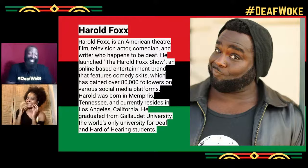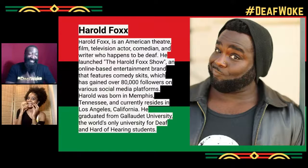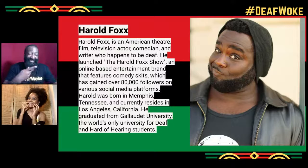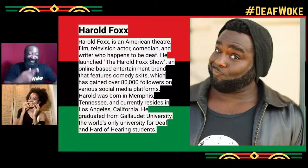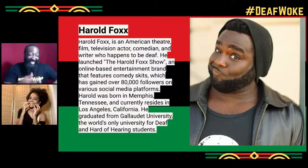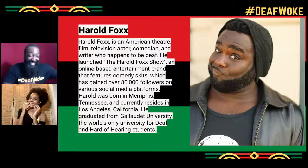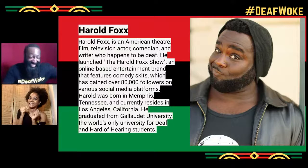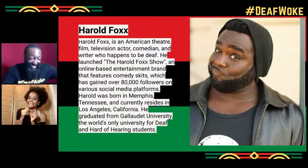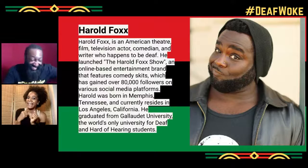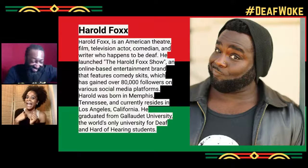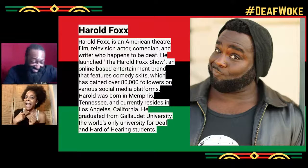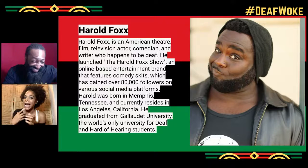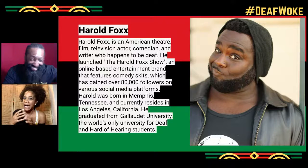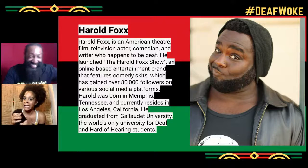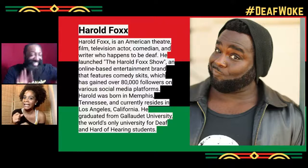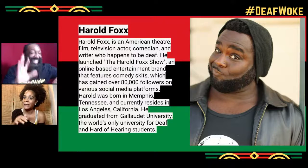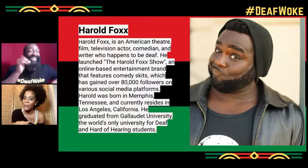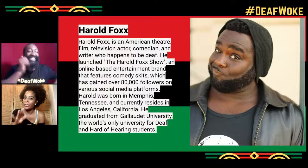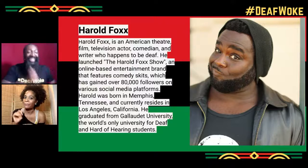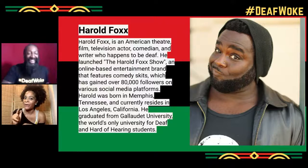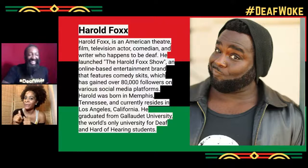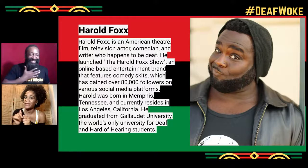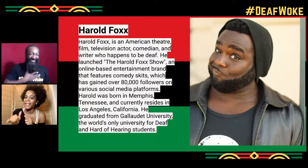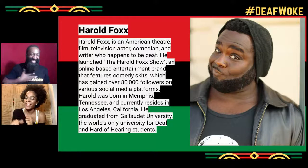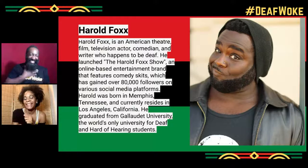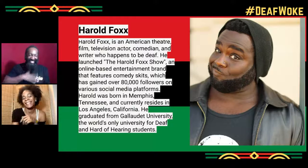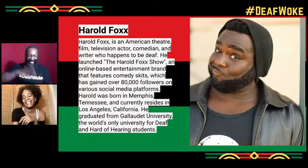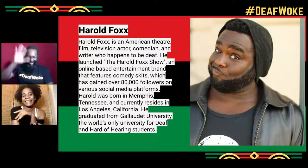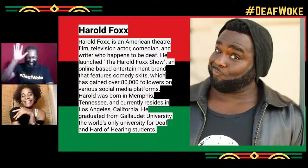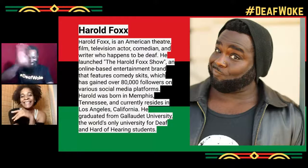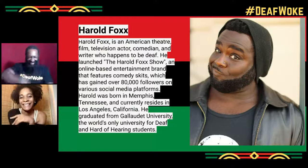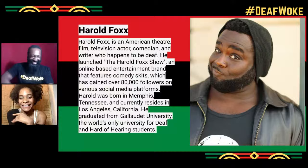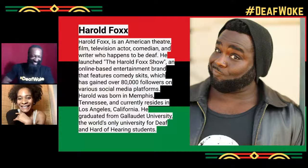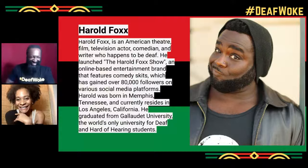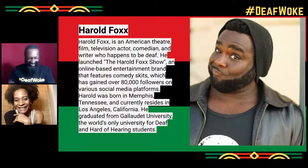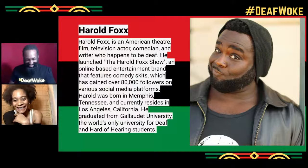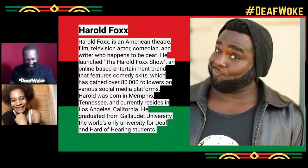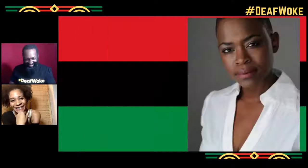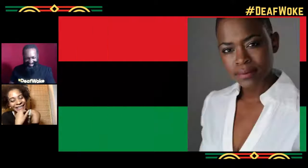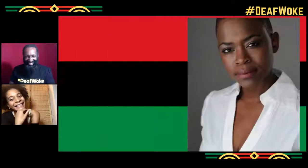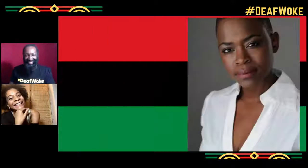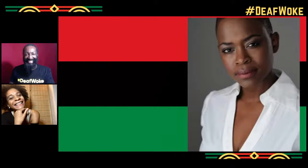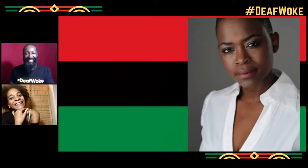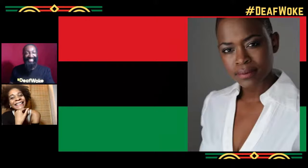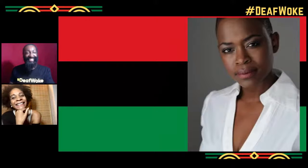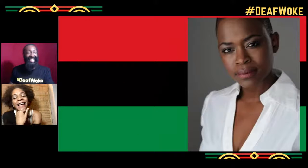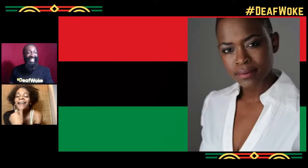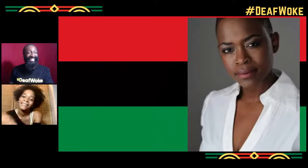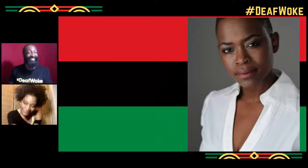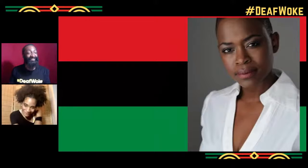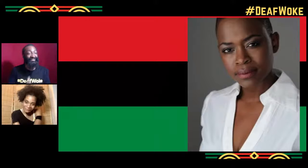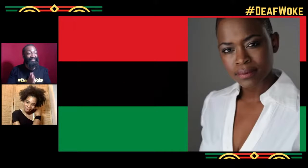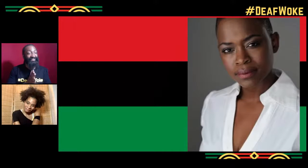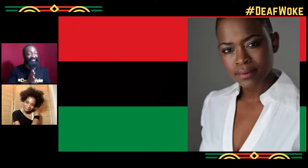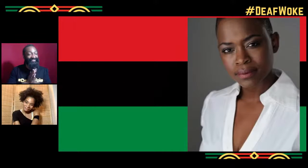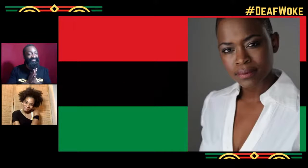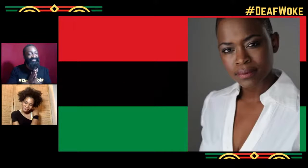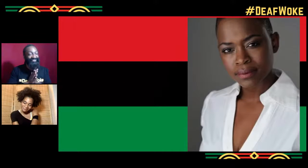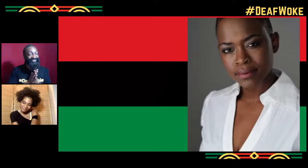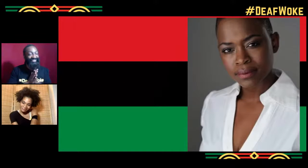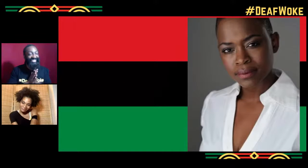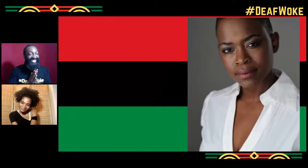Yeah, I know. He's so talented. I knew his face, just not his name. Girl, please.